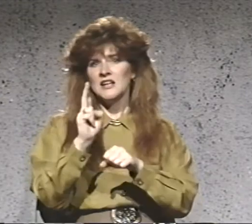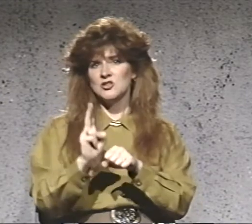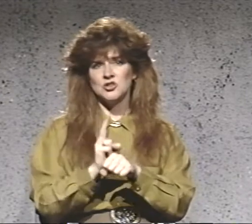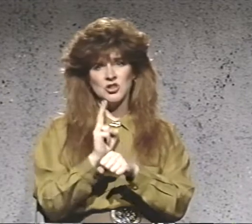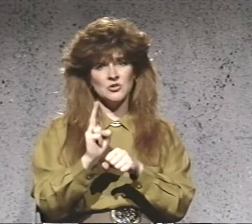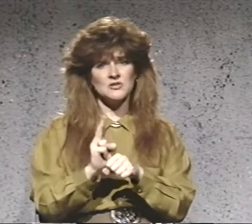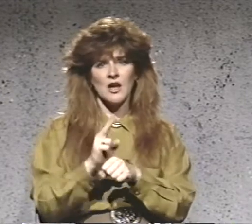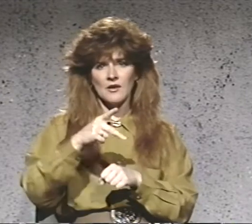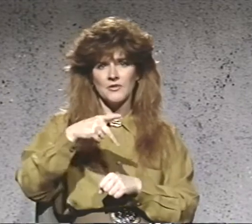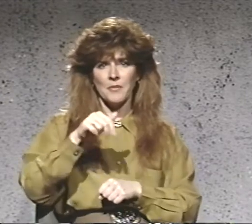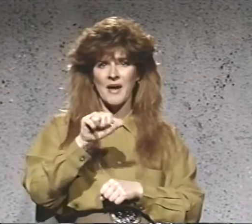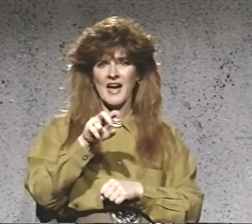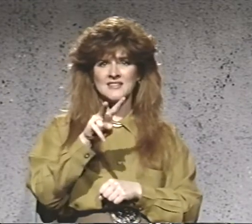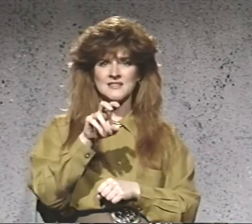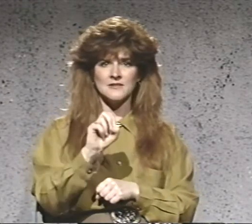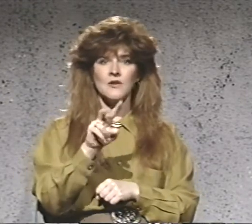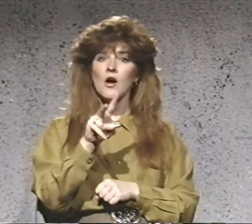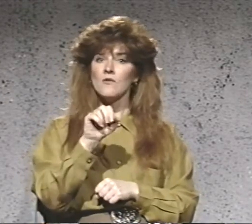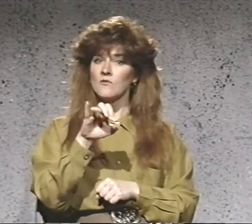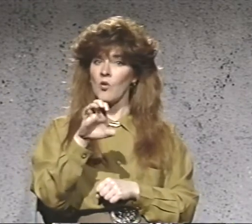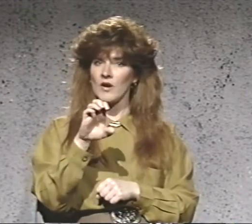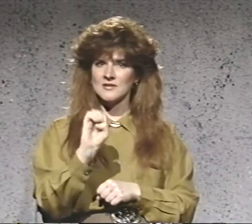is use of the passive voice.